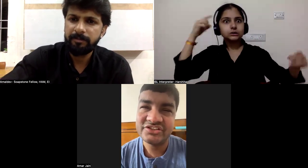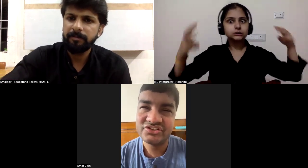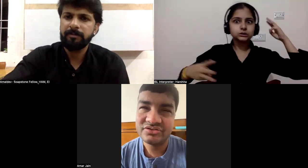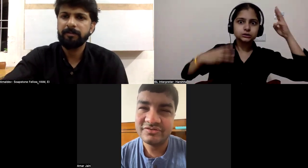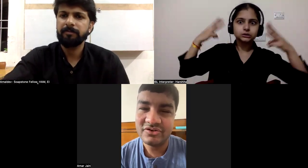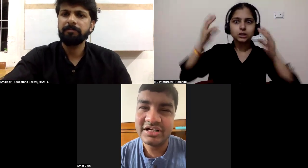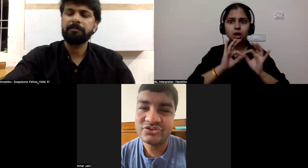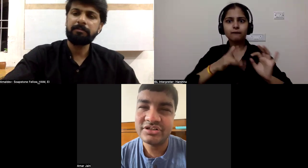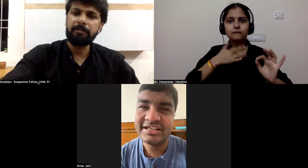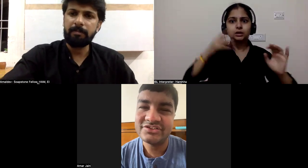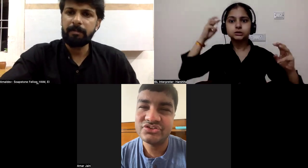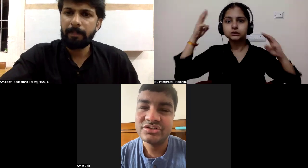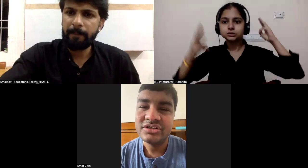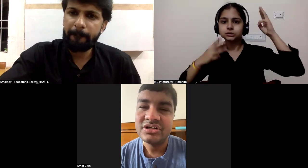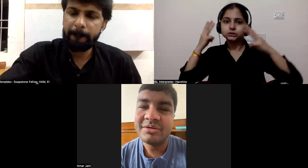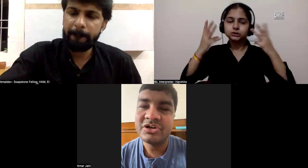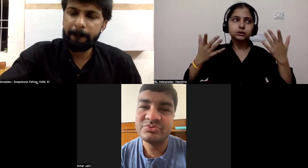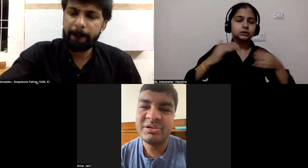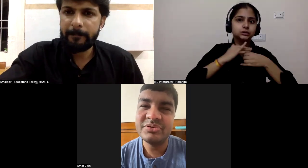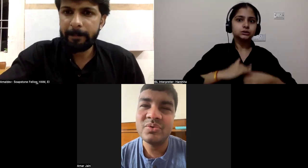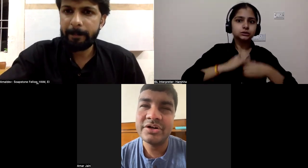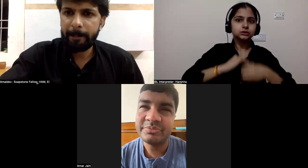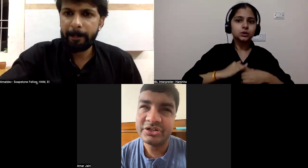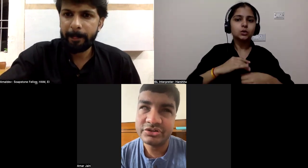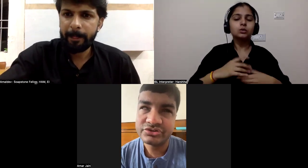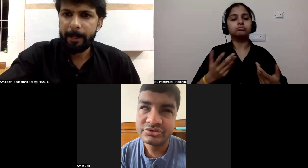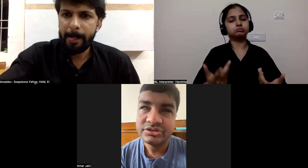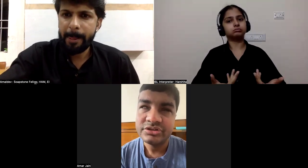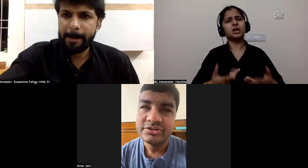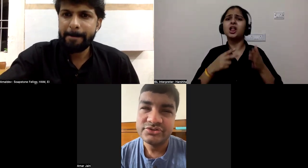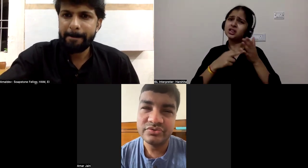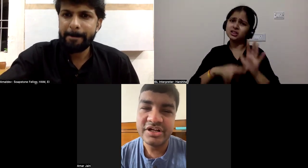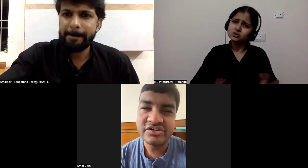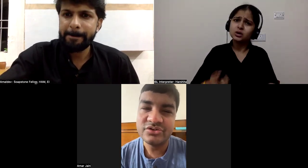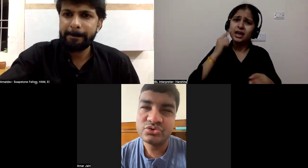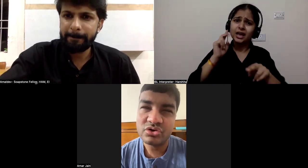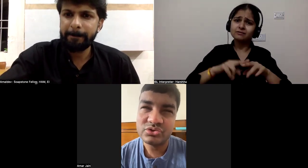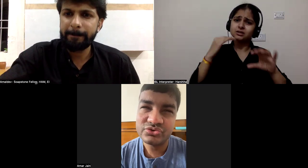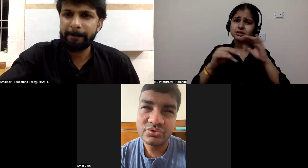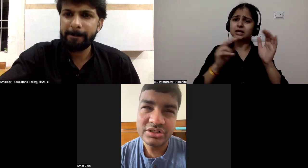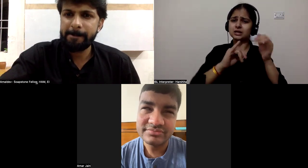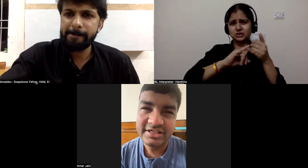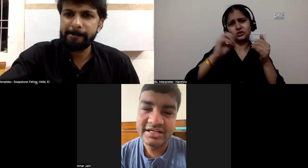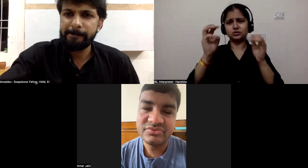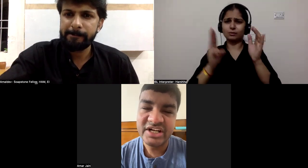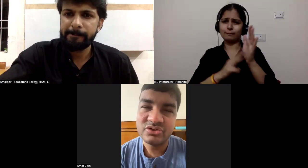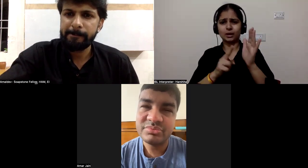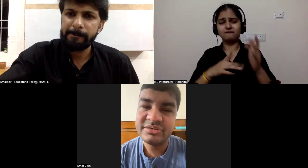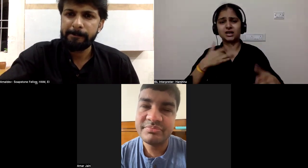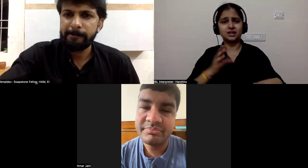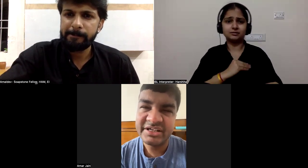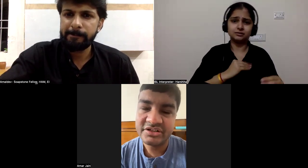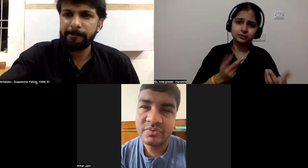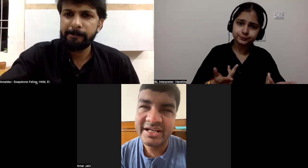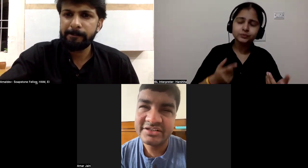and stress for natural reasons amongst people who are interpreters. So we are trying to sort those out and trying to